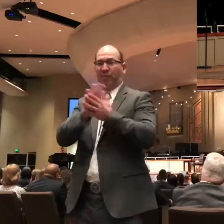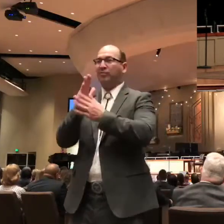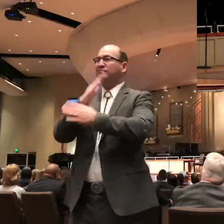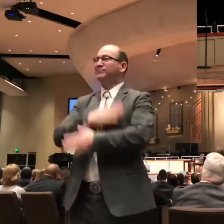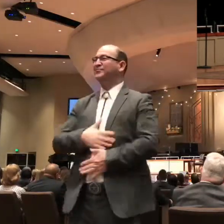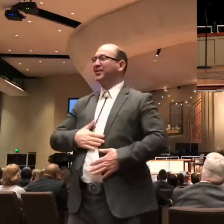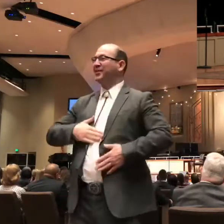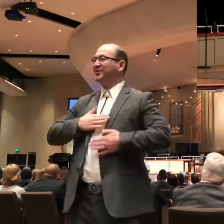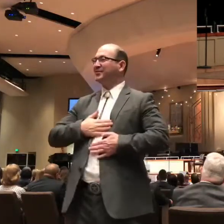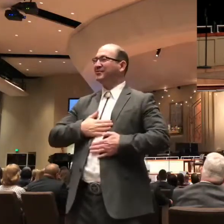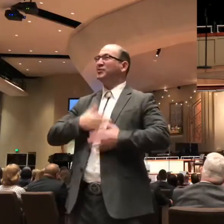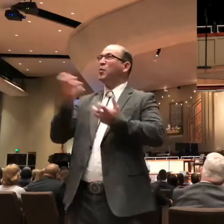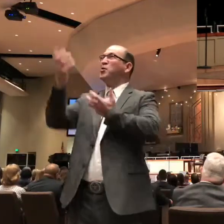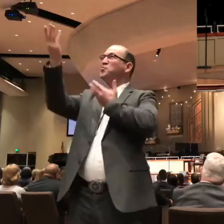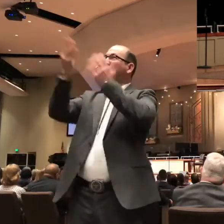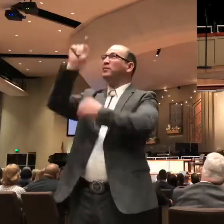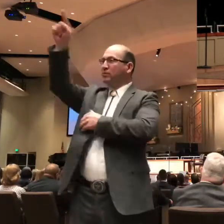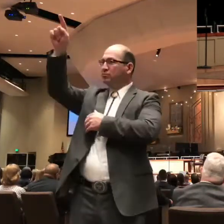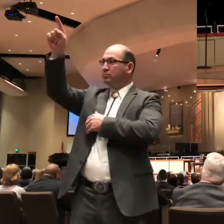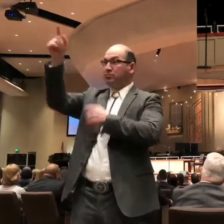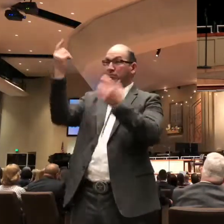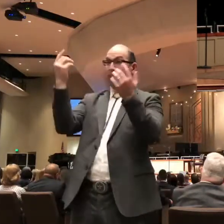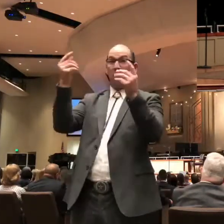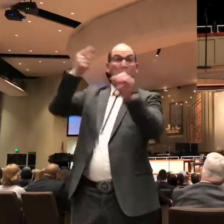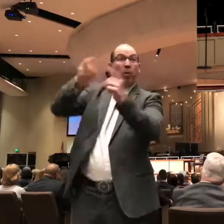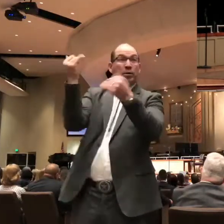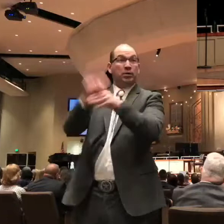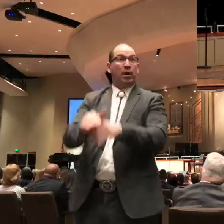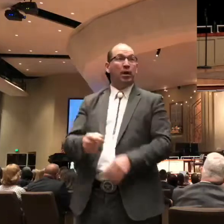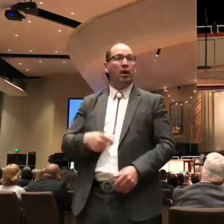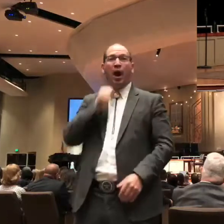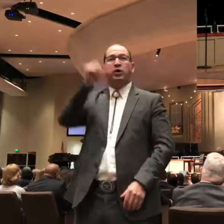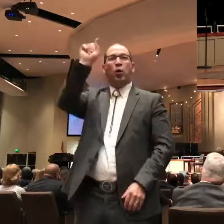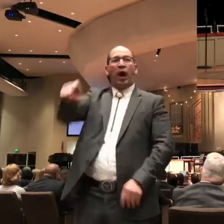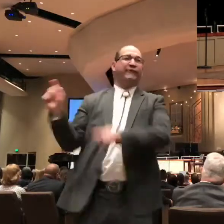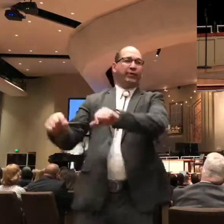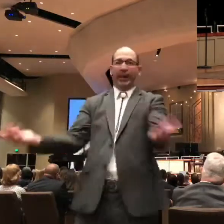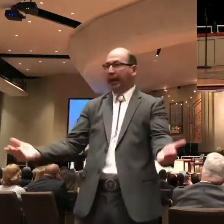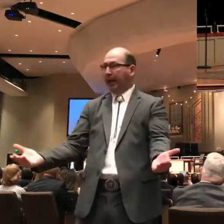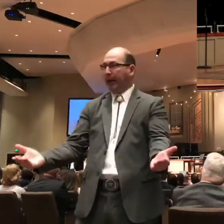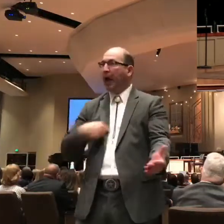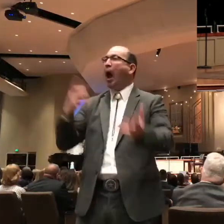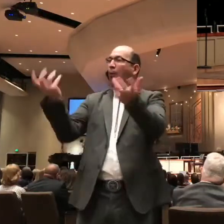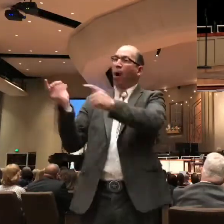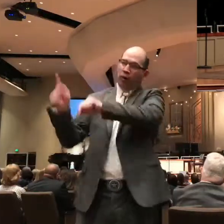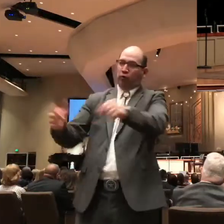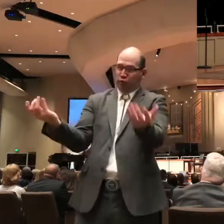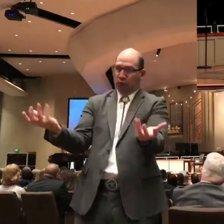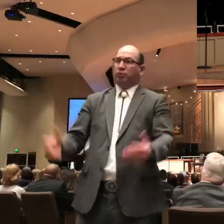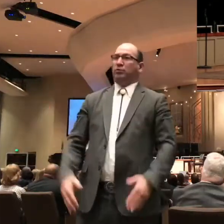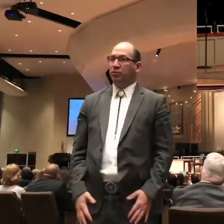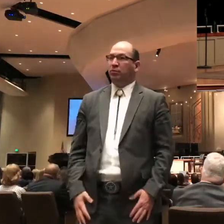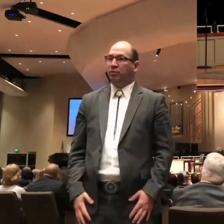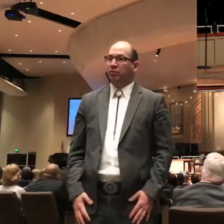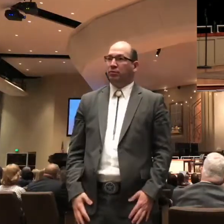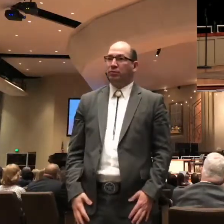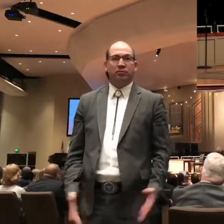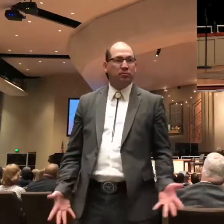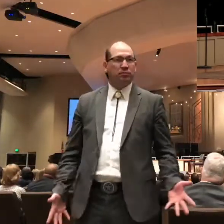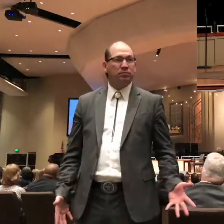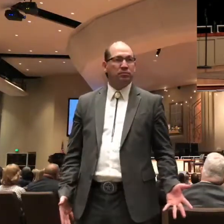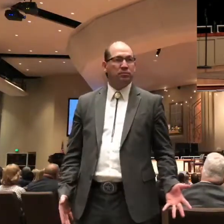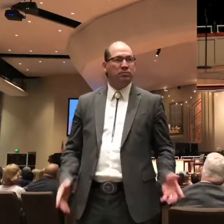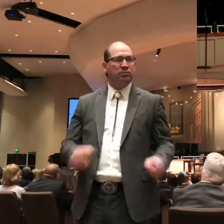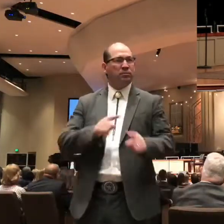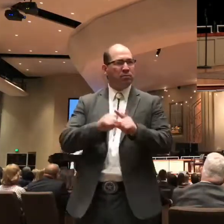don't have to be here tonight. I'm glad to be here tonight. I had a great day today in church. But it's interesting to me that these that are